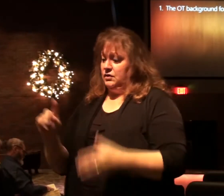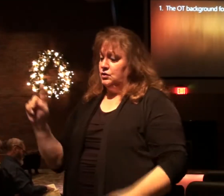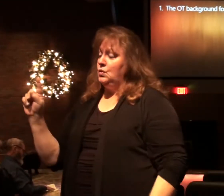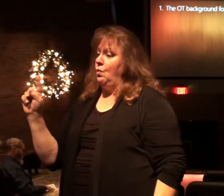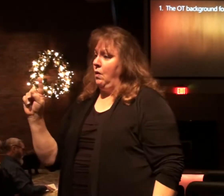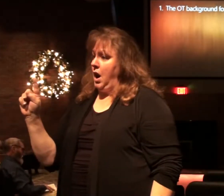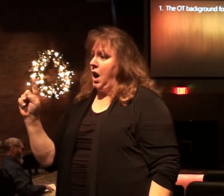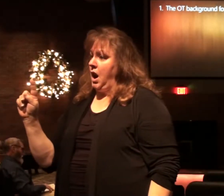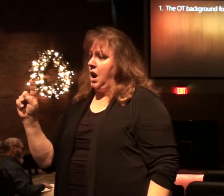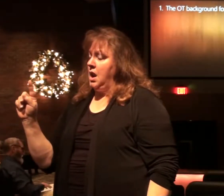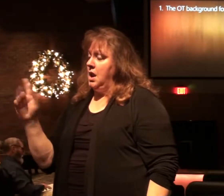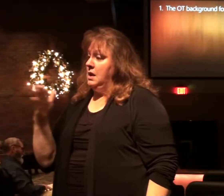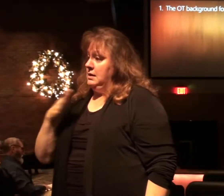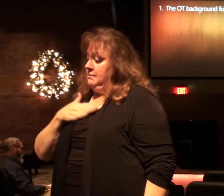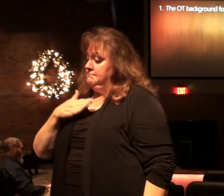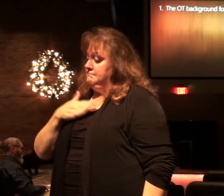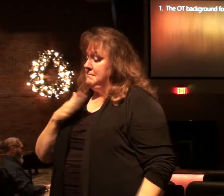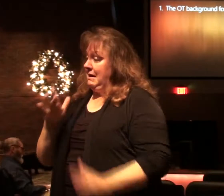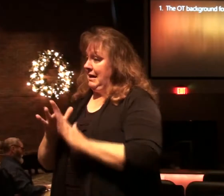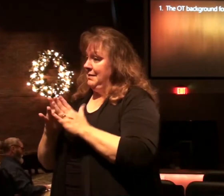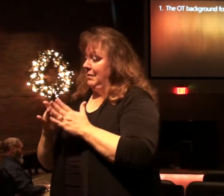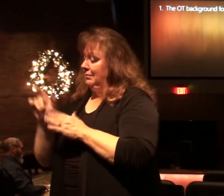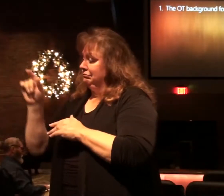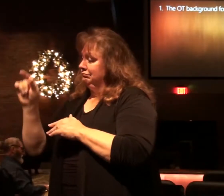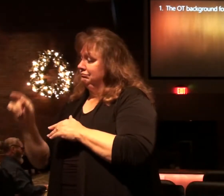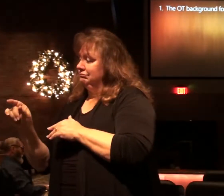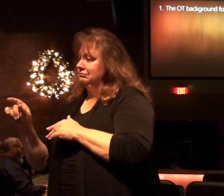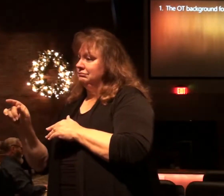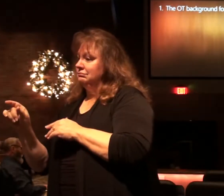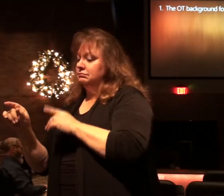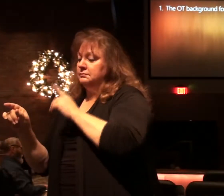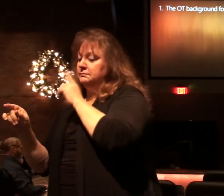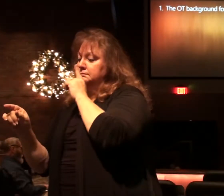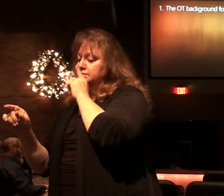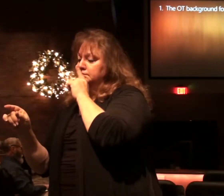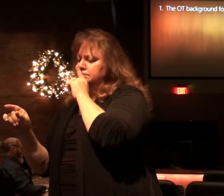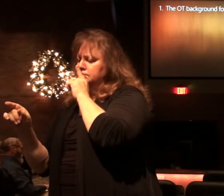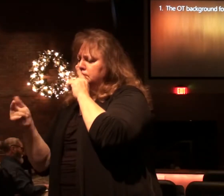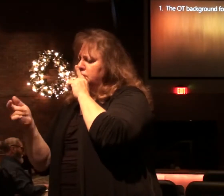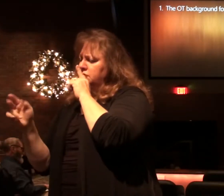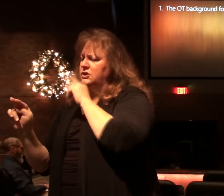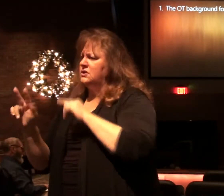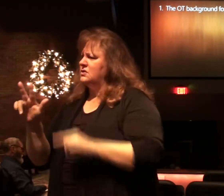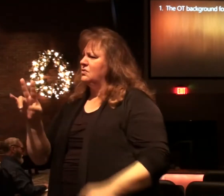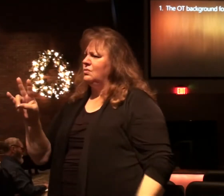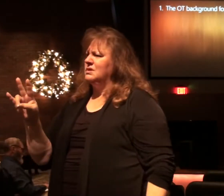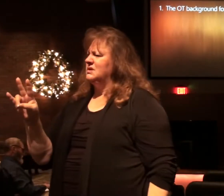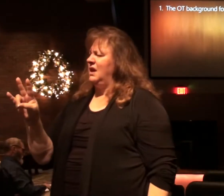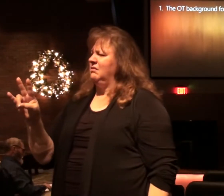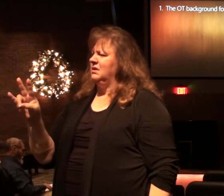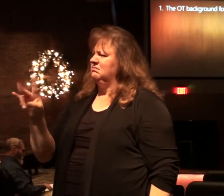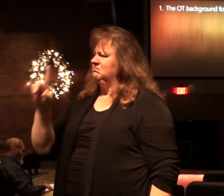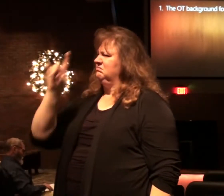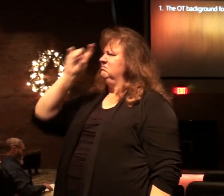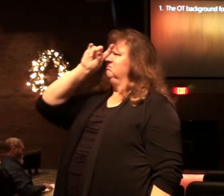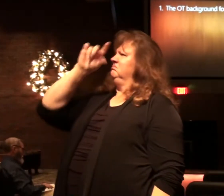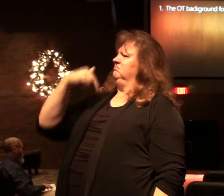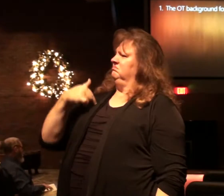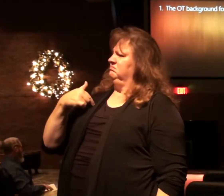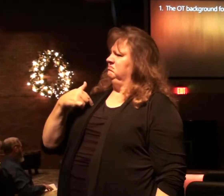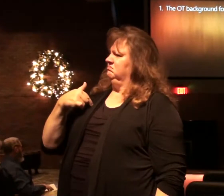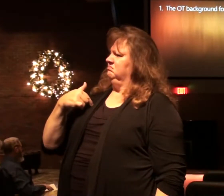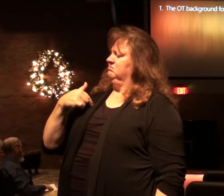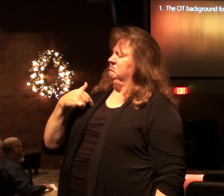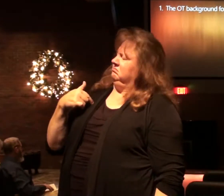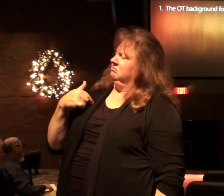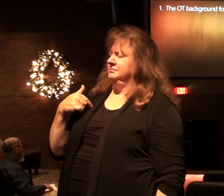in my Bible, in the marginal note, they don't give Genesis 37, which is surprising. They're usually